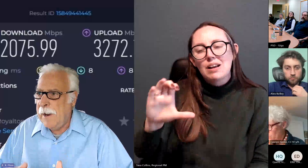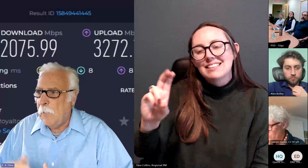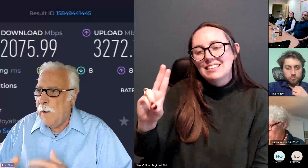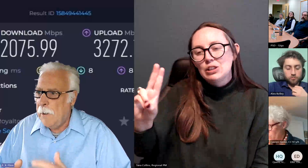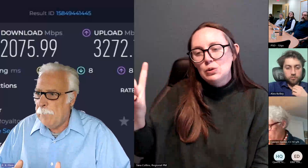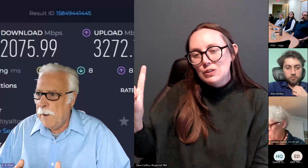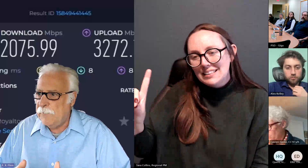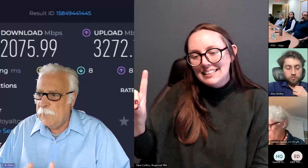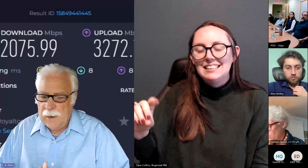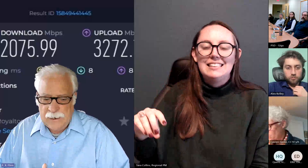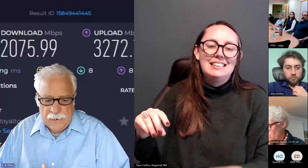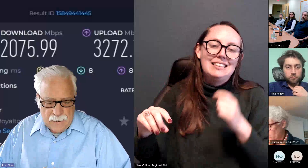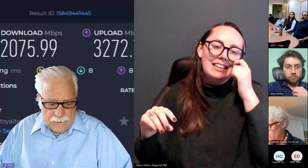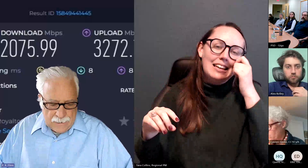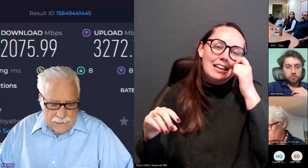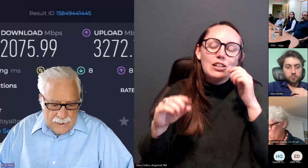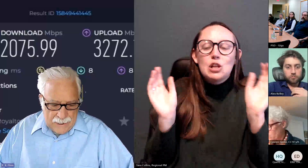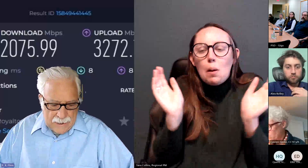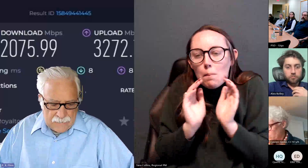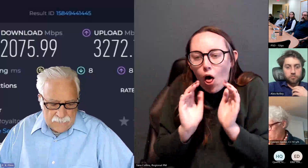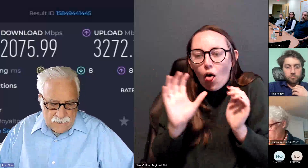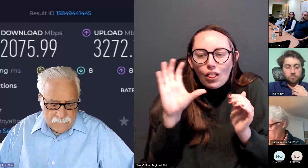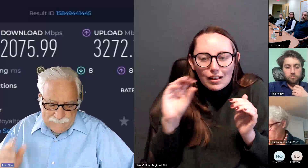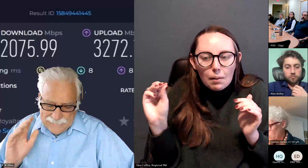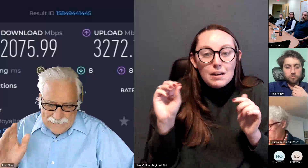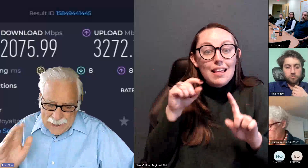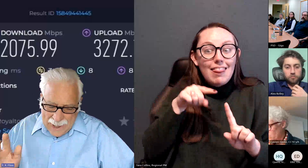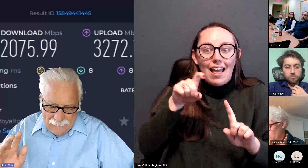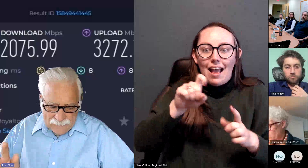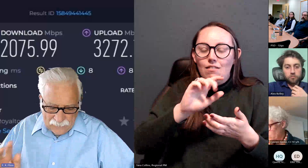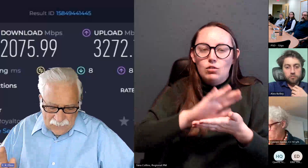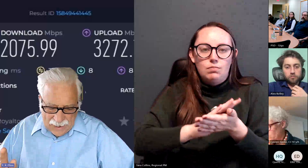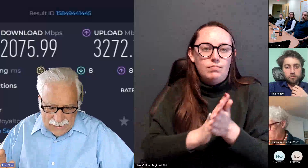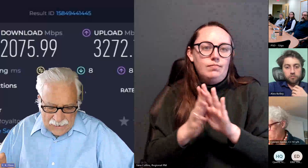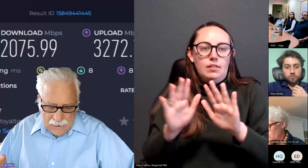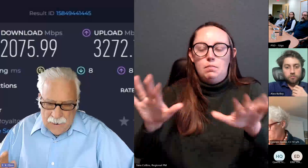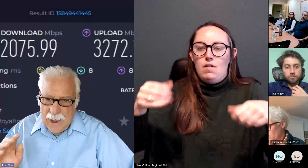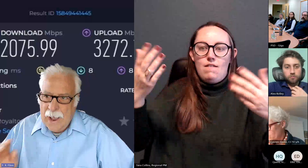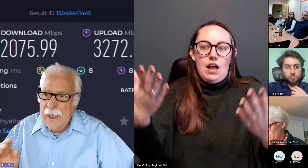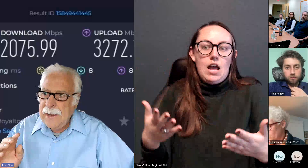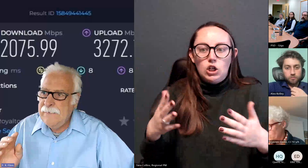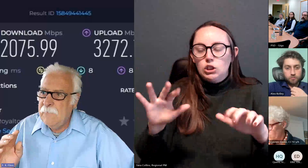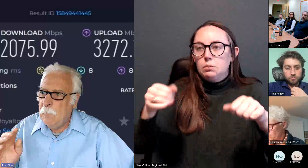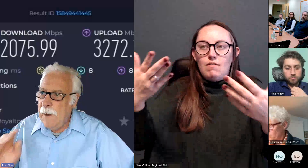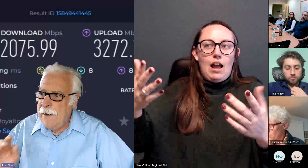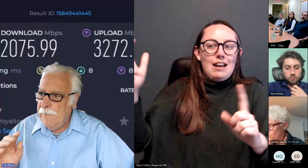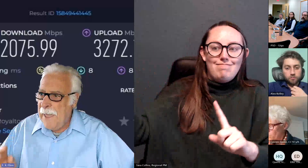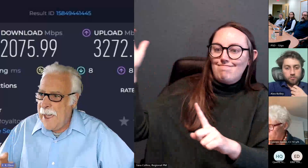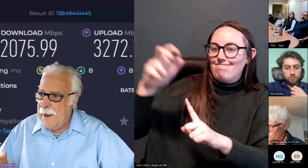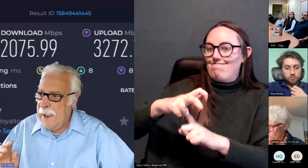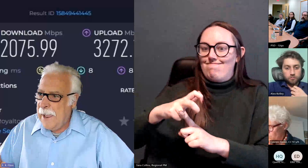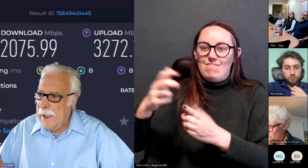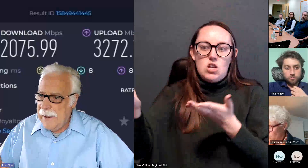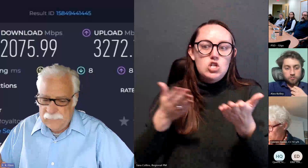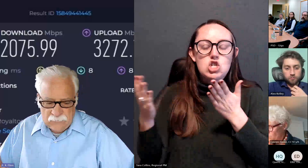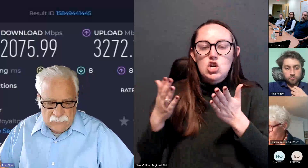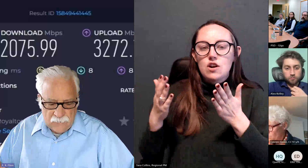carrier grade or enterprise grade. And I have to say, I read